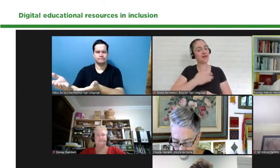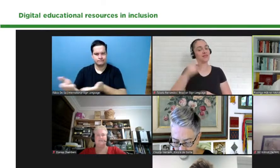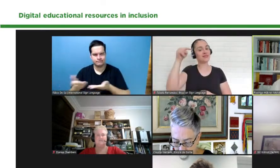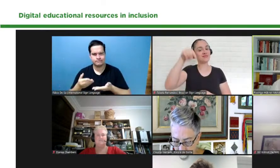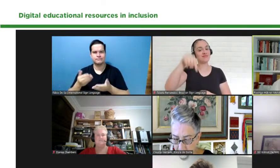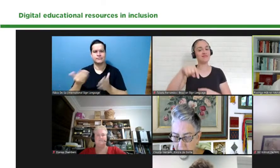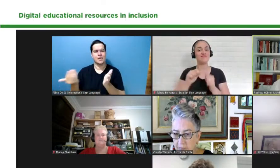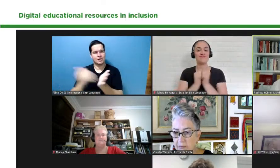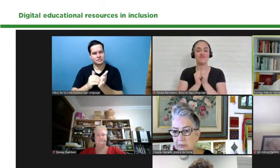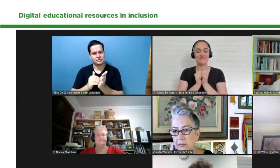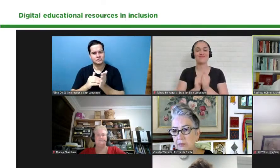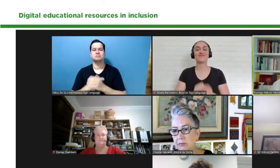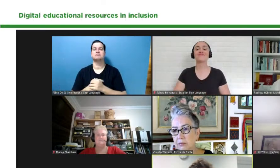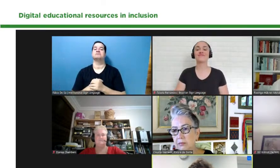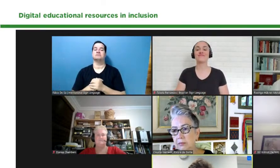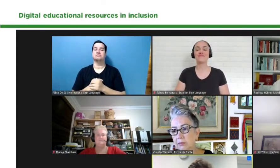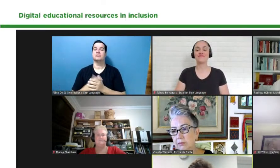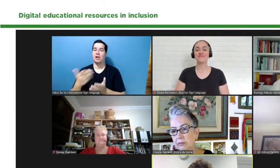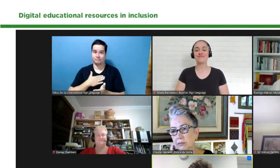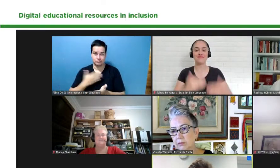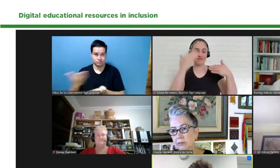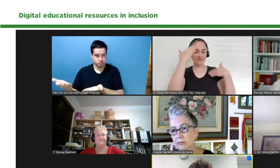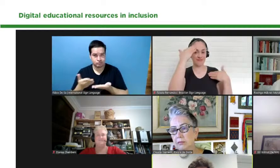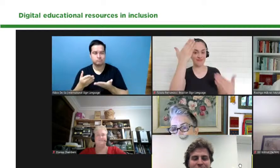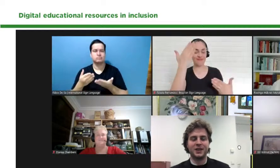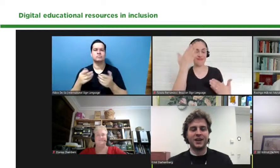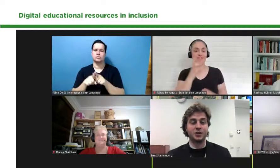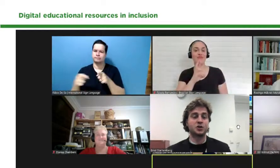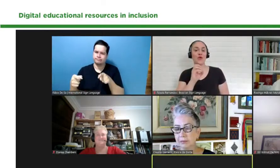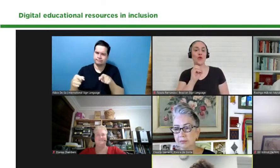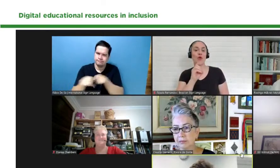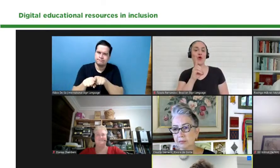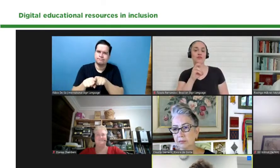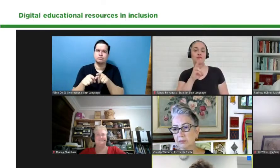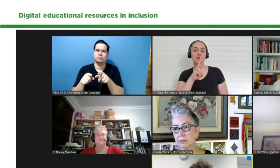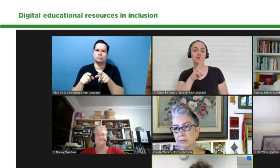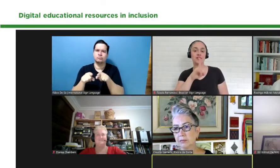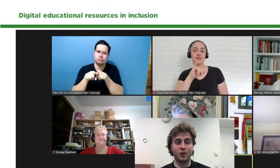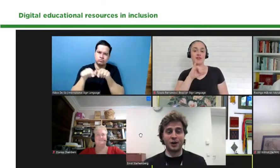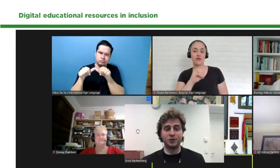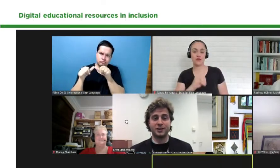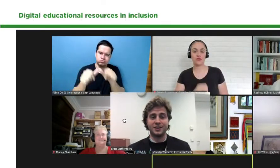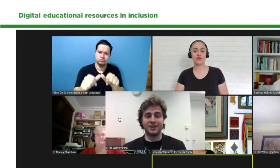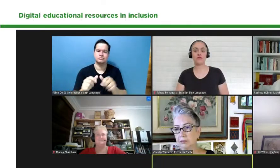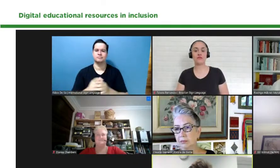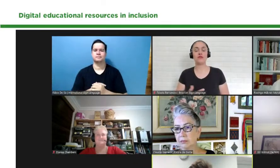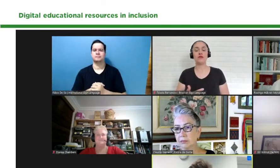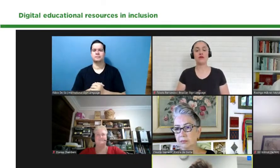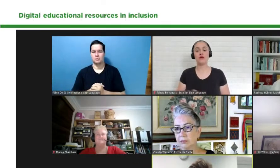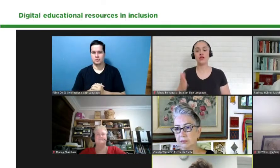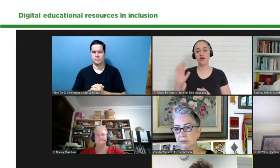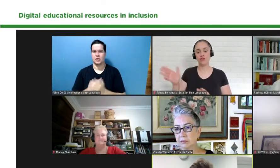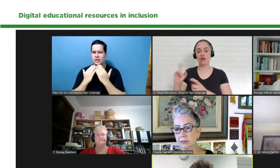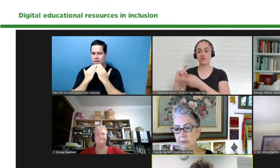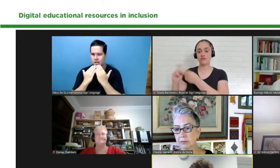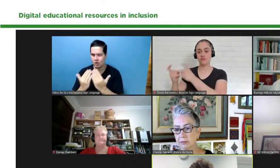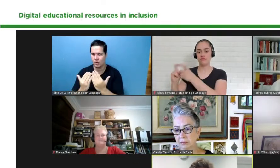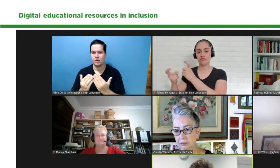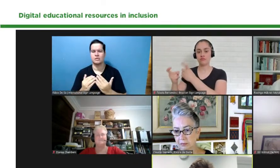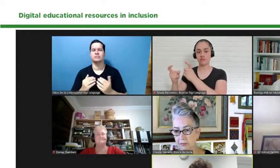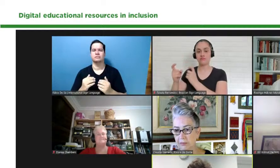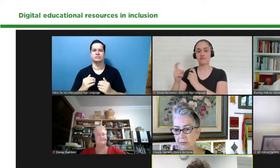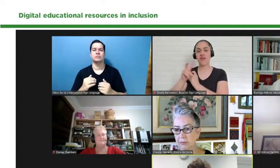us. Thank you very much, Rodrigo. Thank you. I just came from another session on the ground in Vienna at the Zero